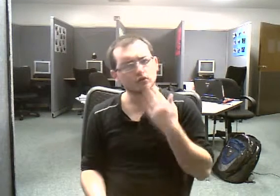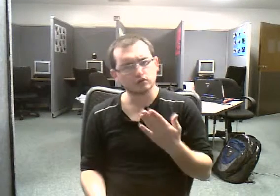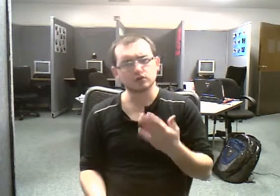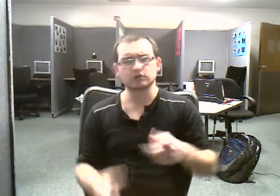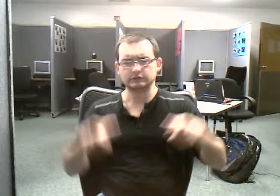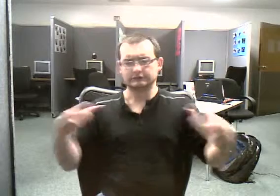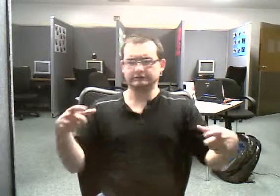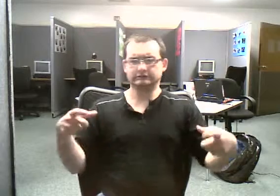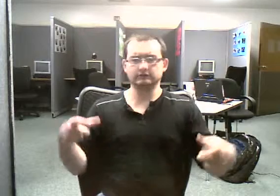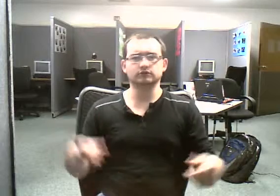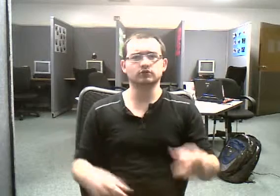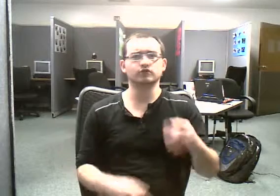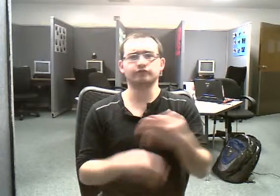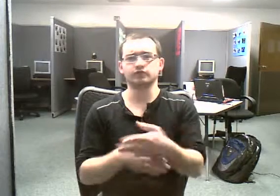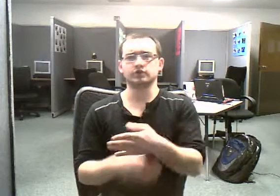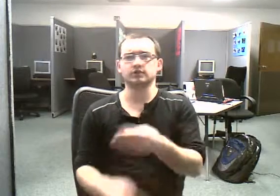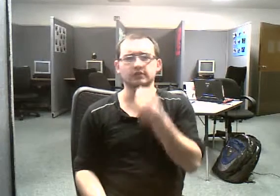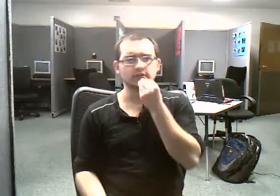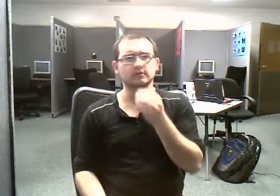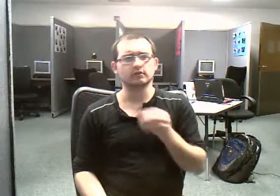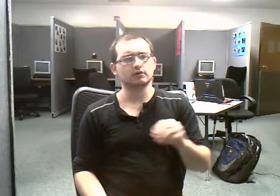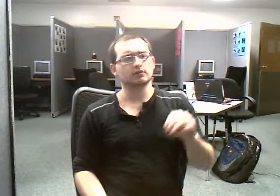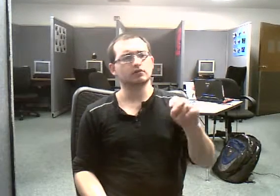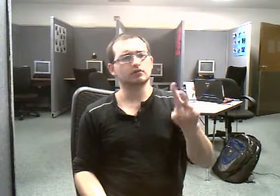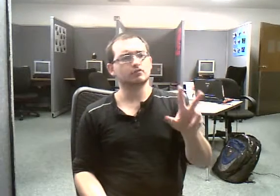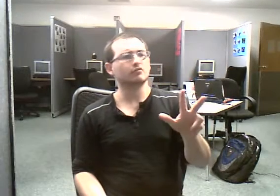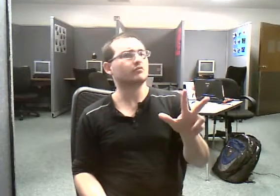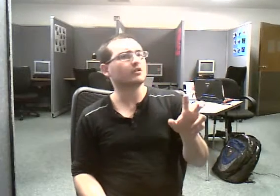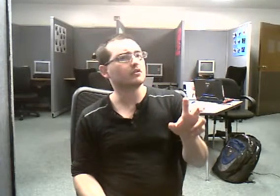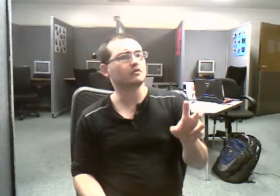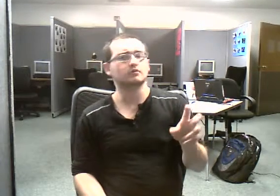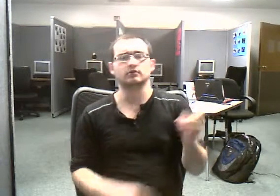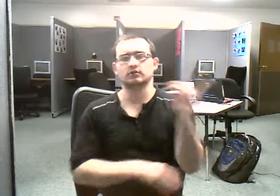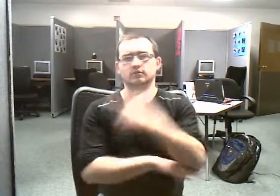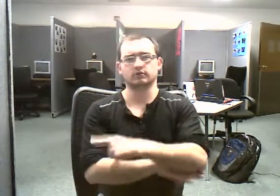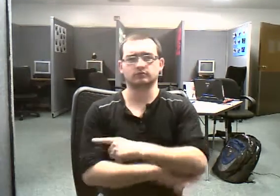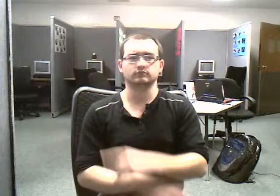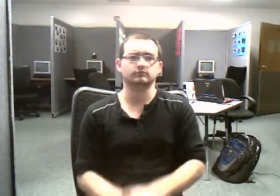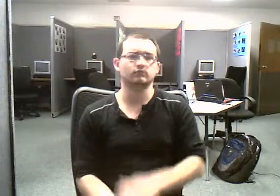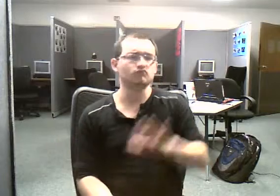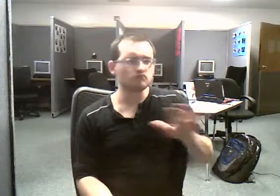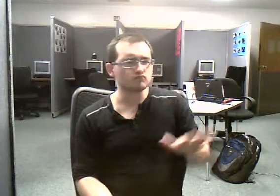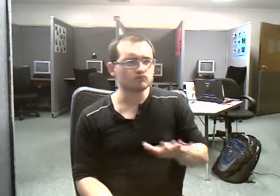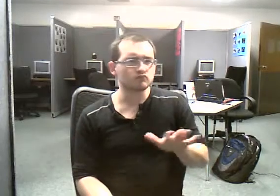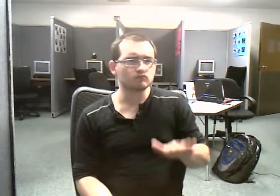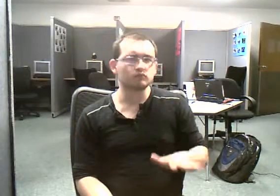day. But the trick is to figure out how to make your lure look like what they're eating.